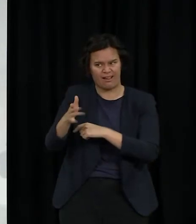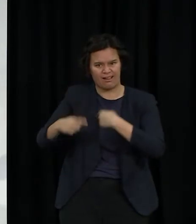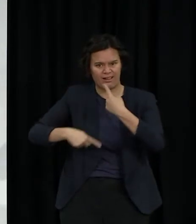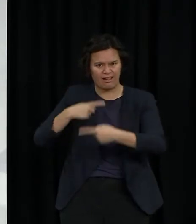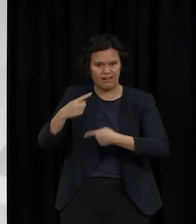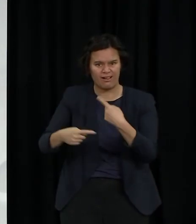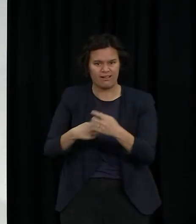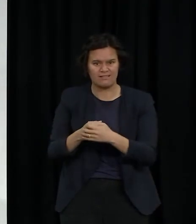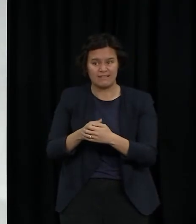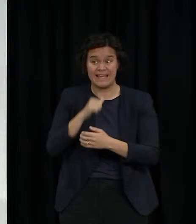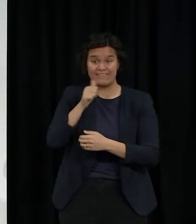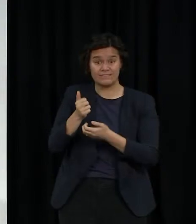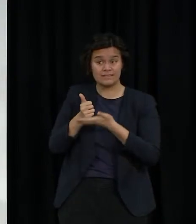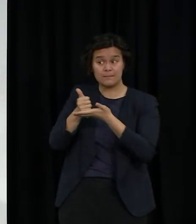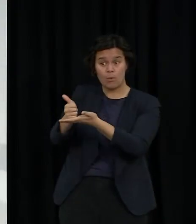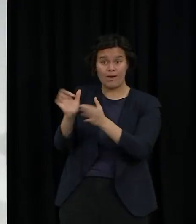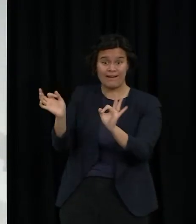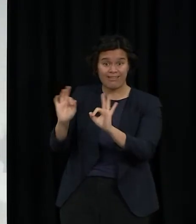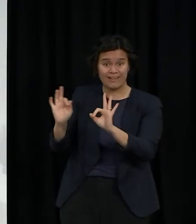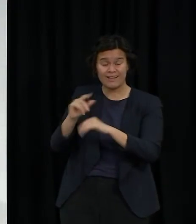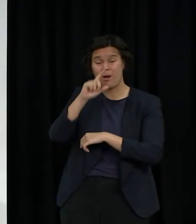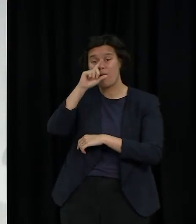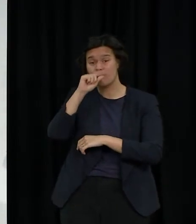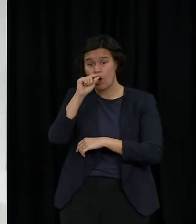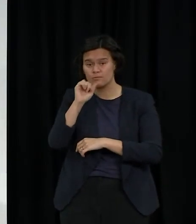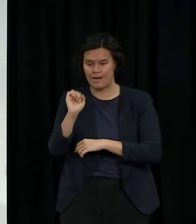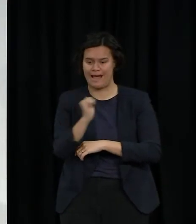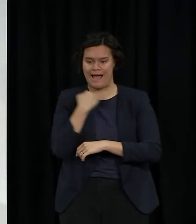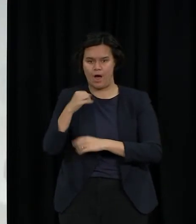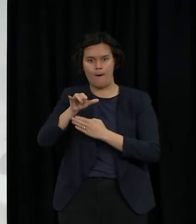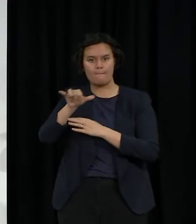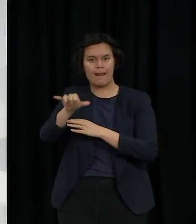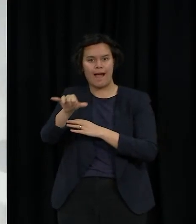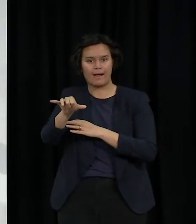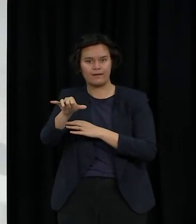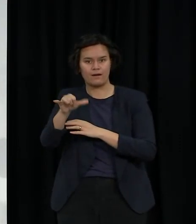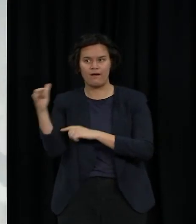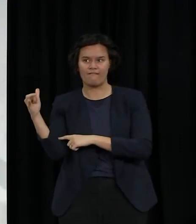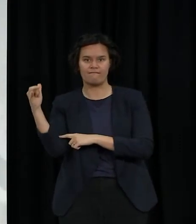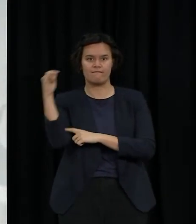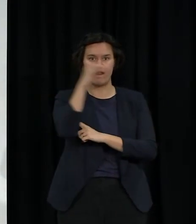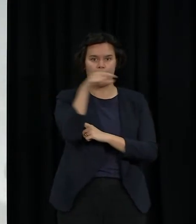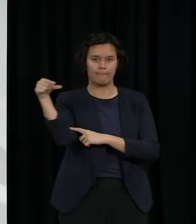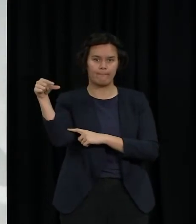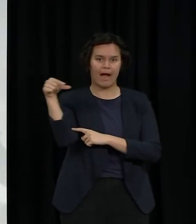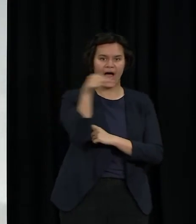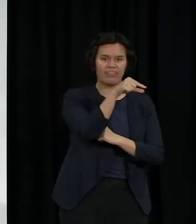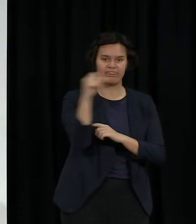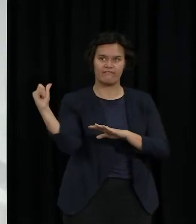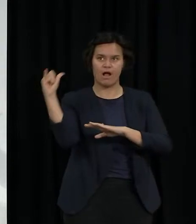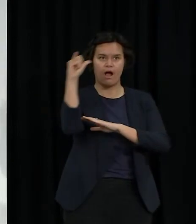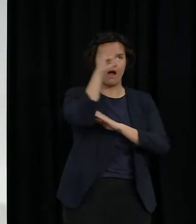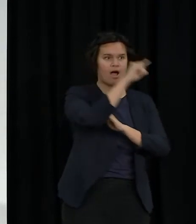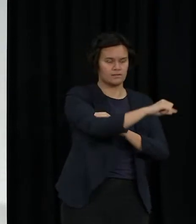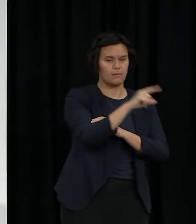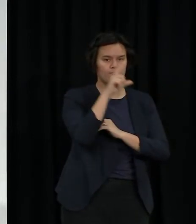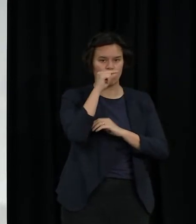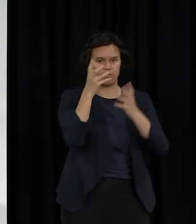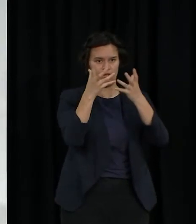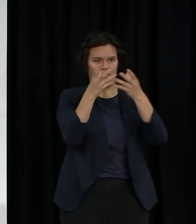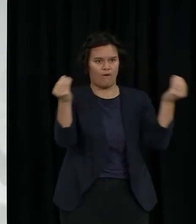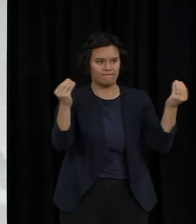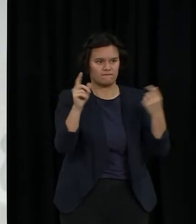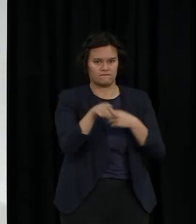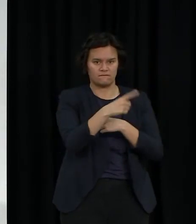risk of losing some important international air capacity. The Maintaining International Air Connectivity Scheme has